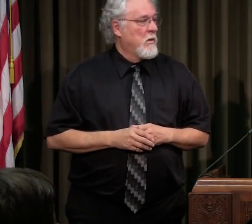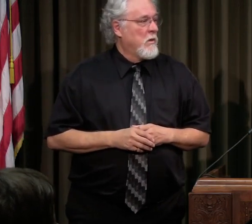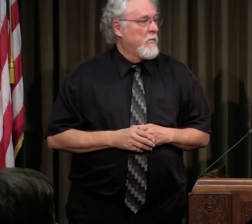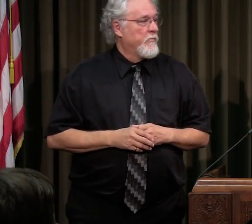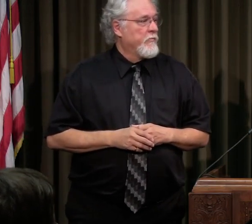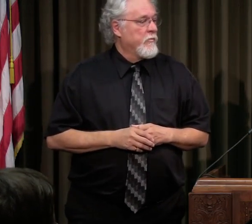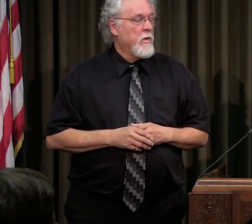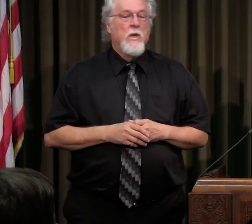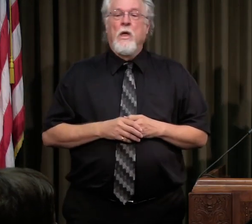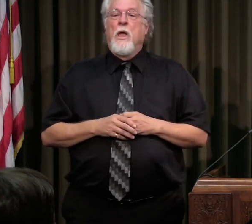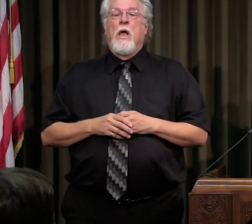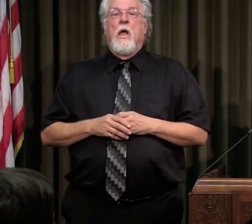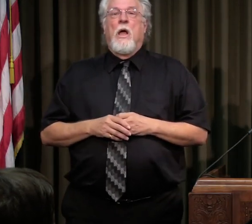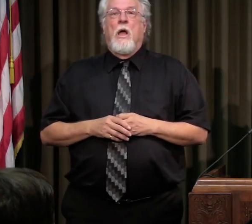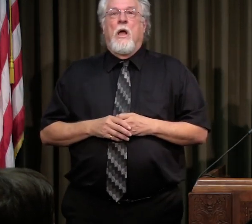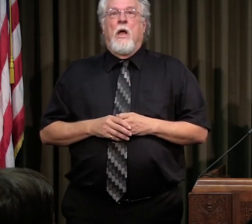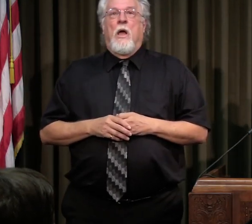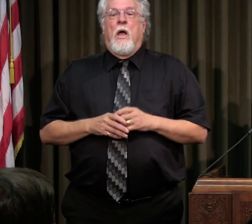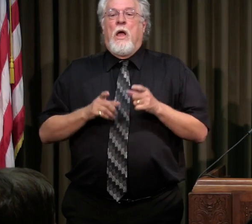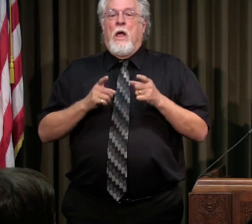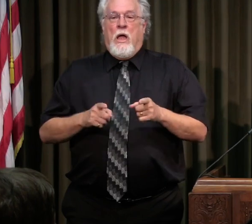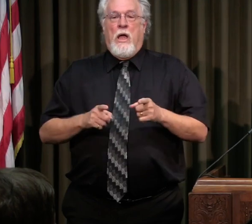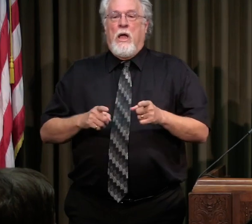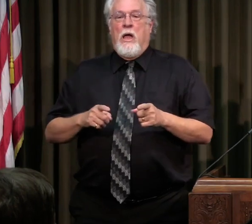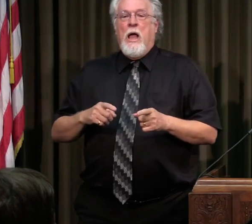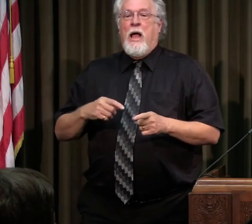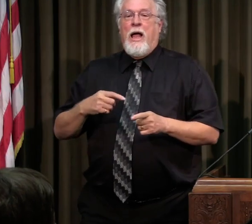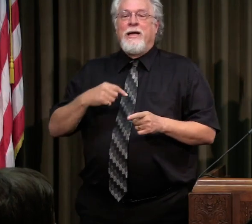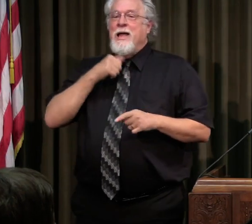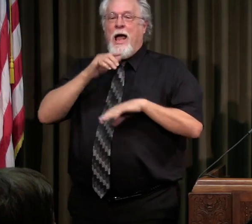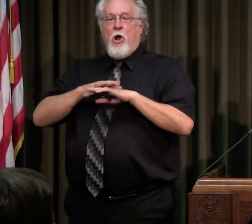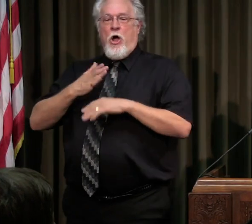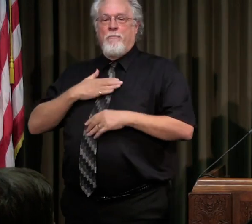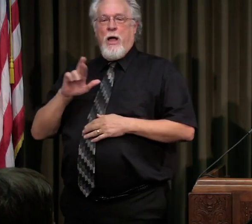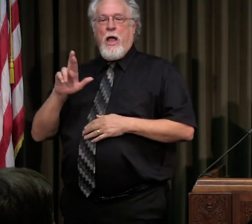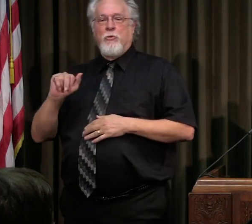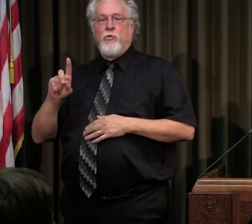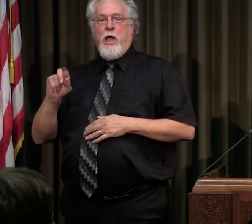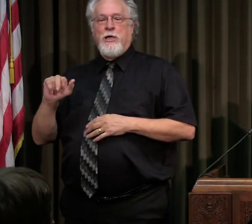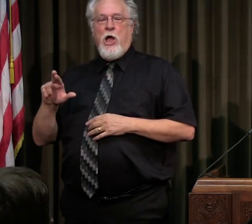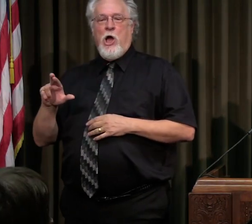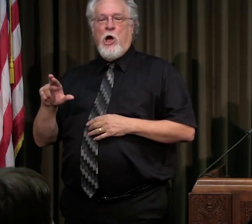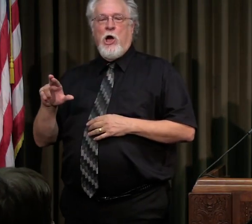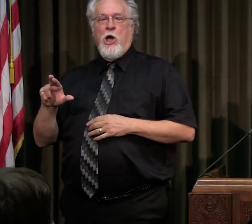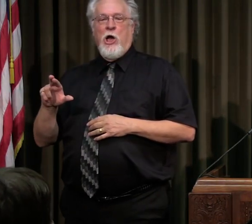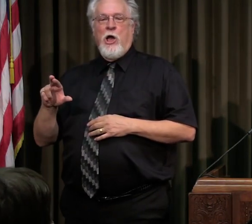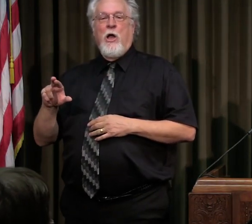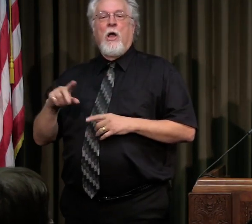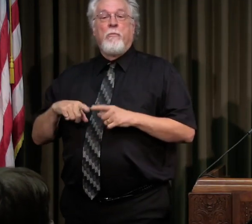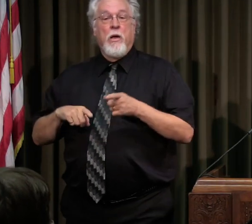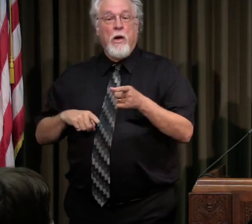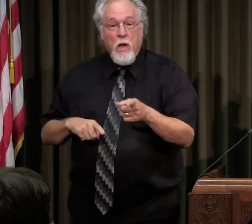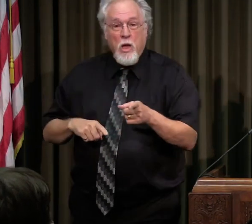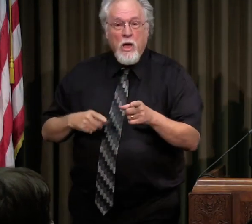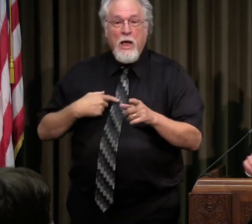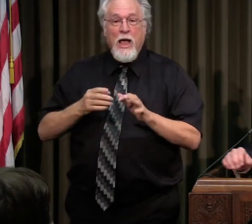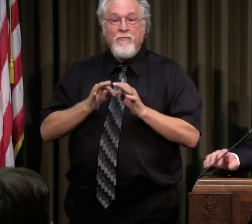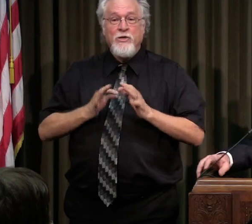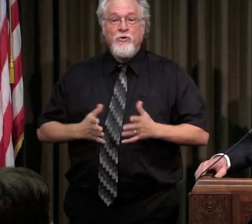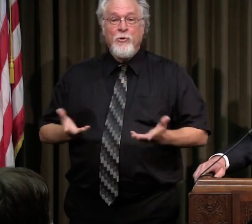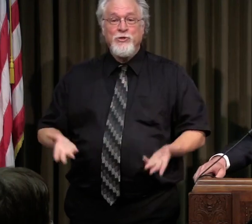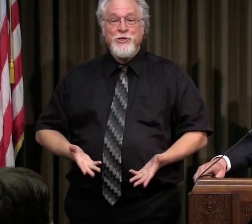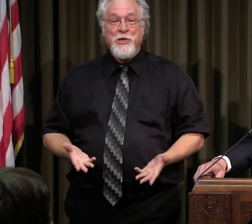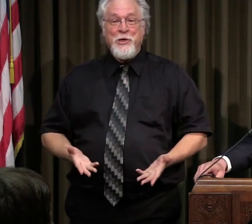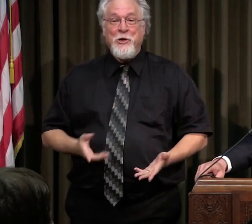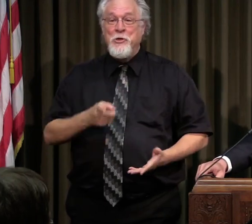This is not something that is on my radar screen, but obviously having interpreters available